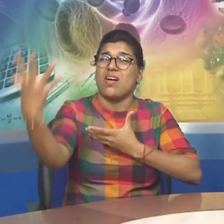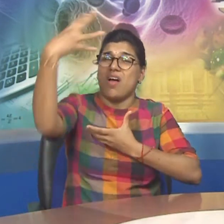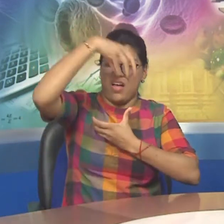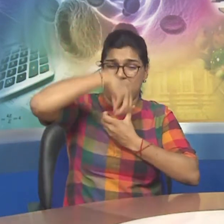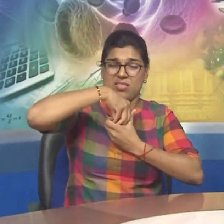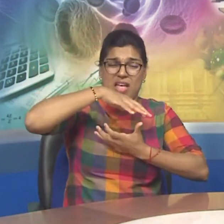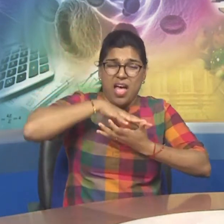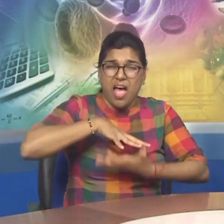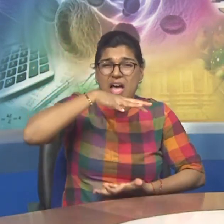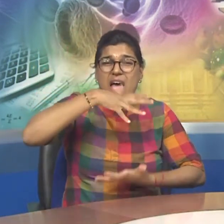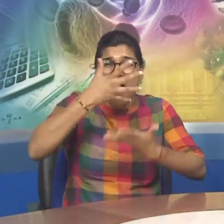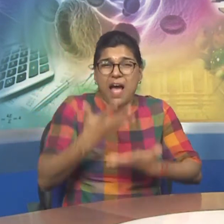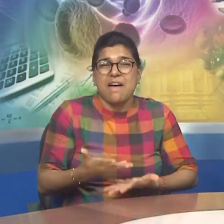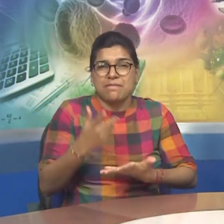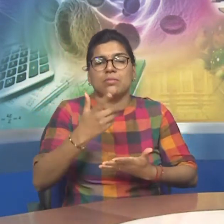thought